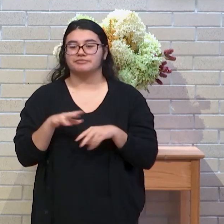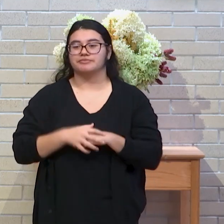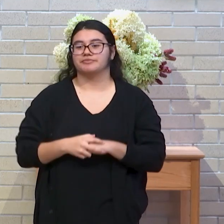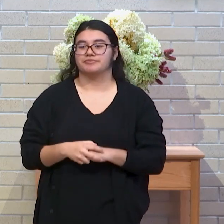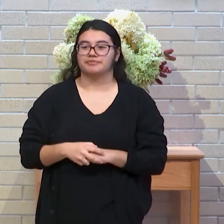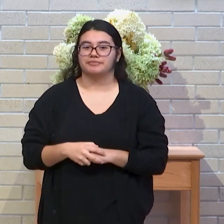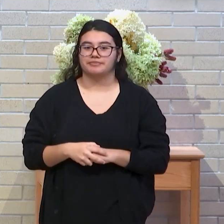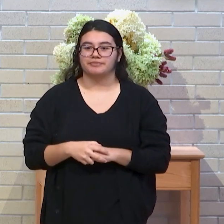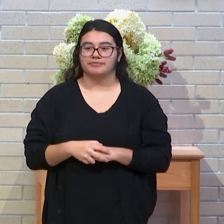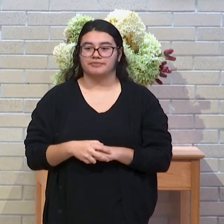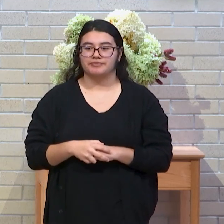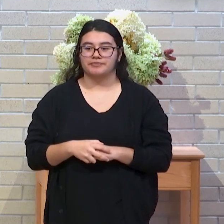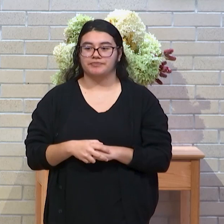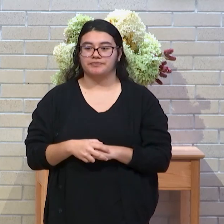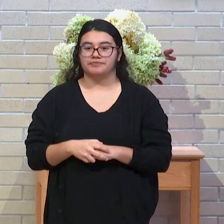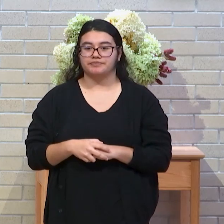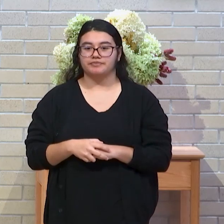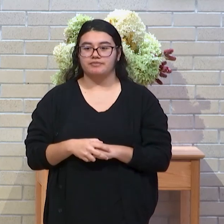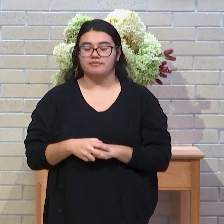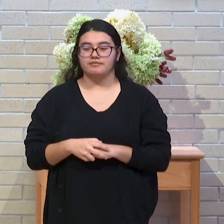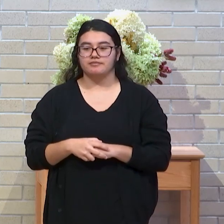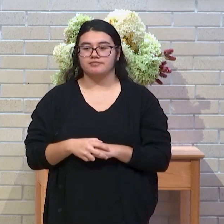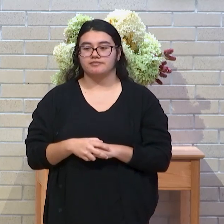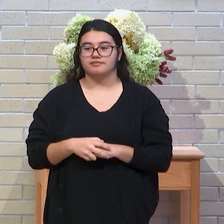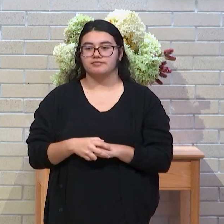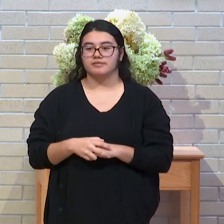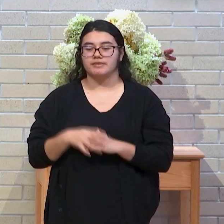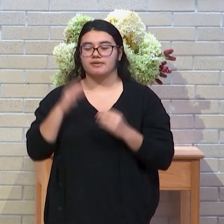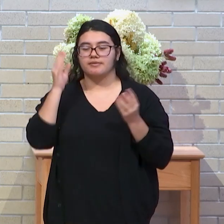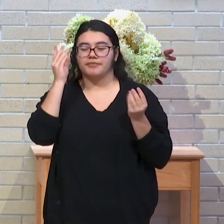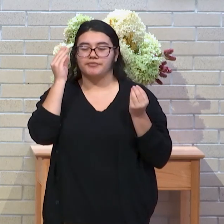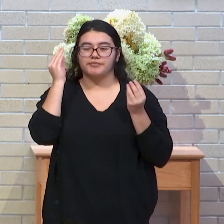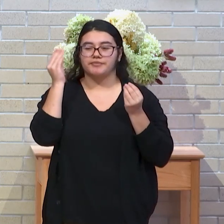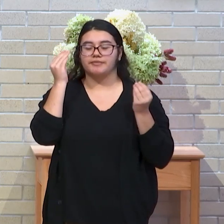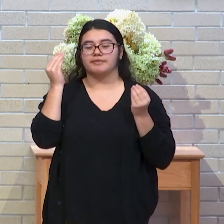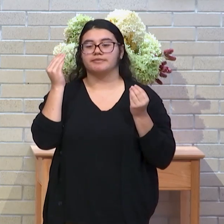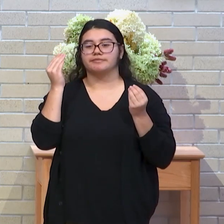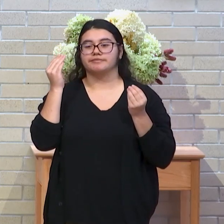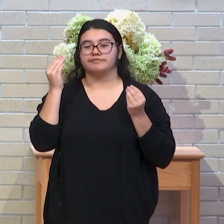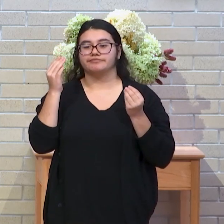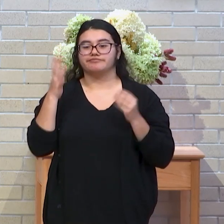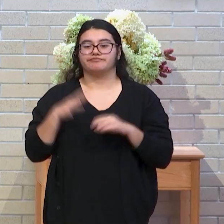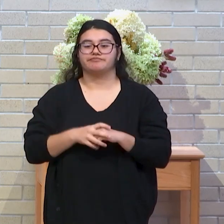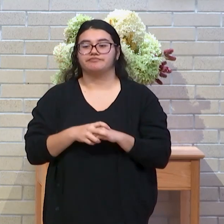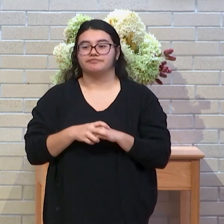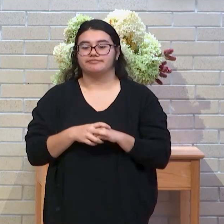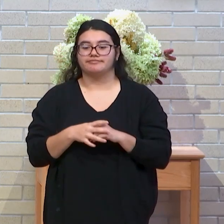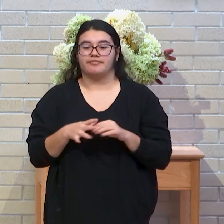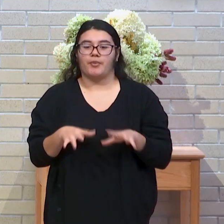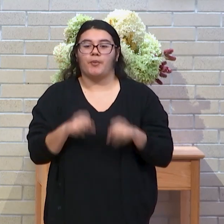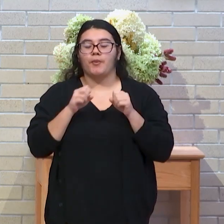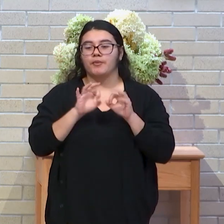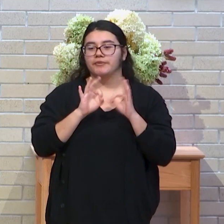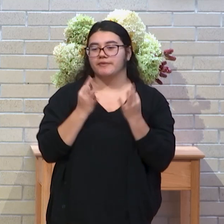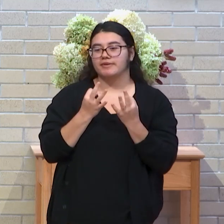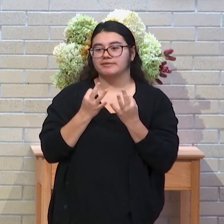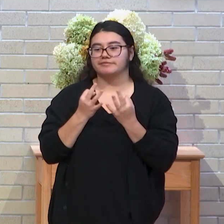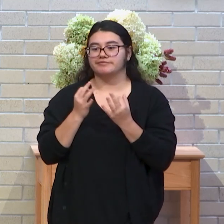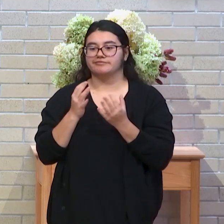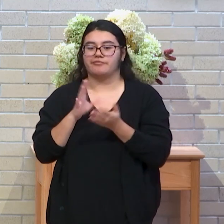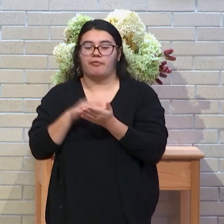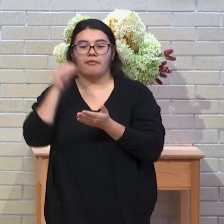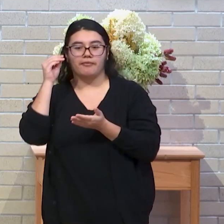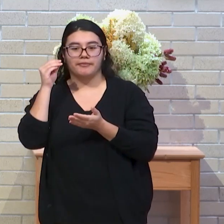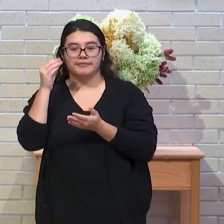opportunity to process the learning experience and the incredible generosity and care we saw from our host families. As great as that was, that's not what I'm here to talk